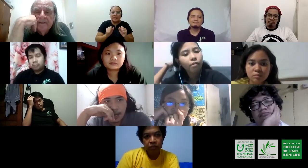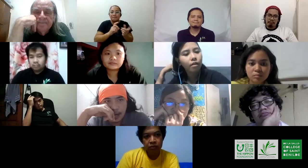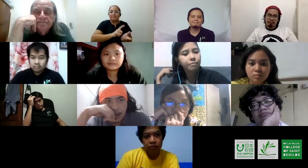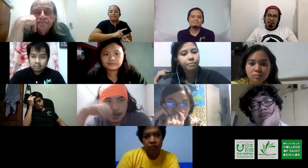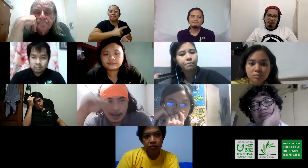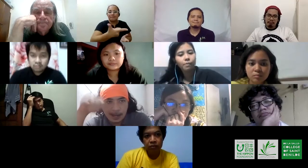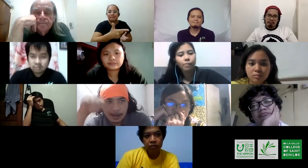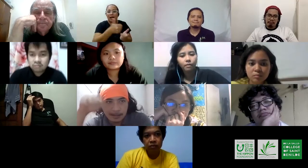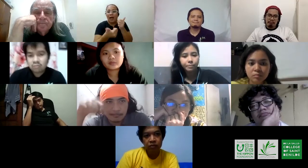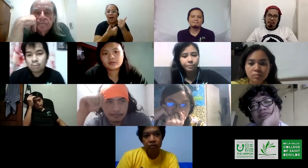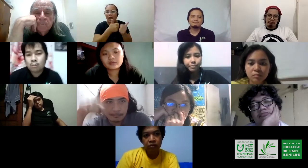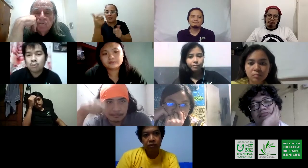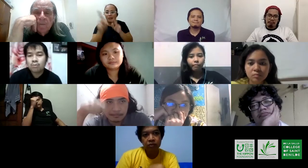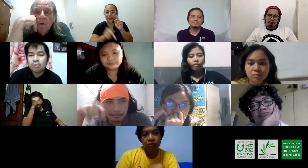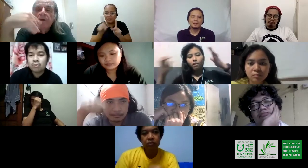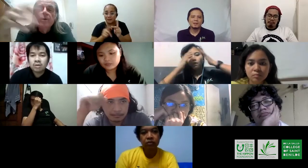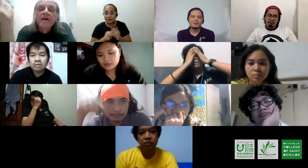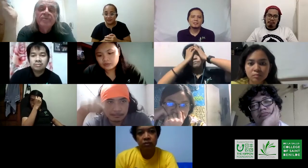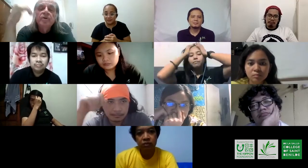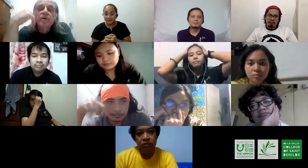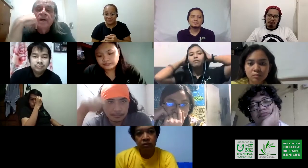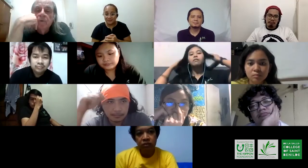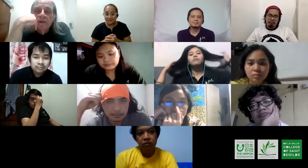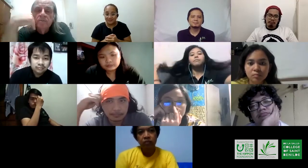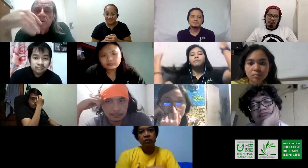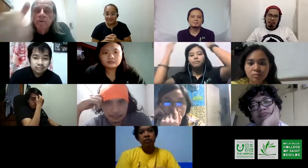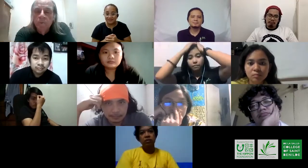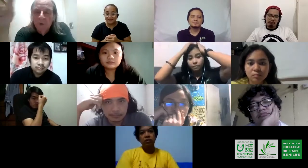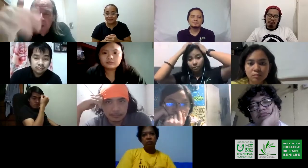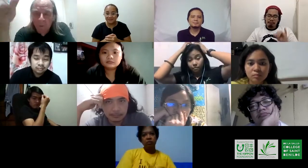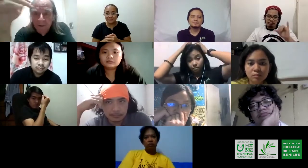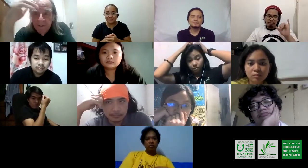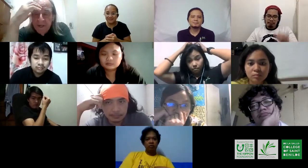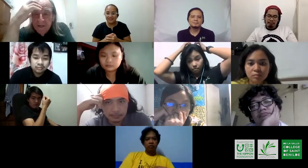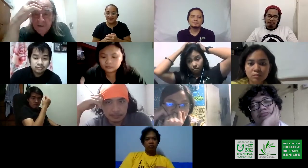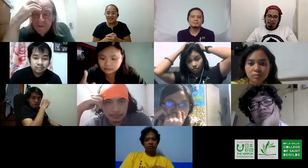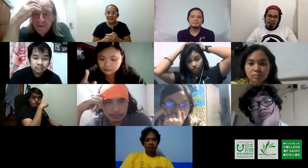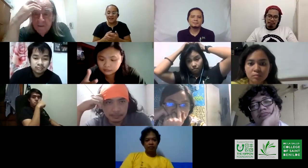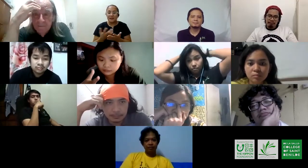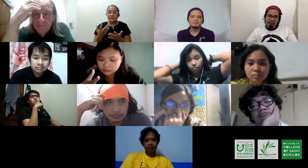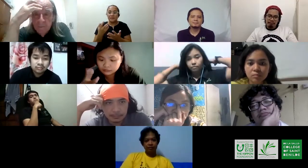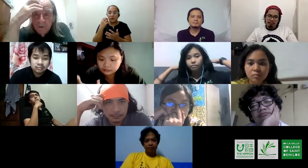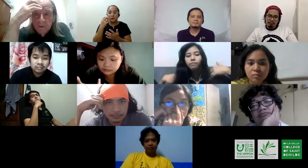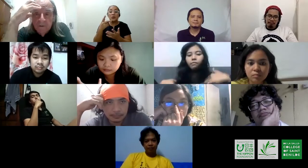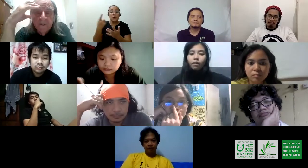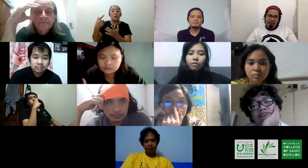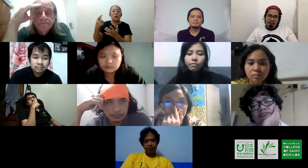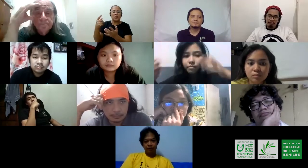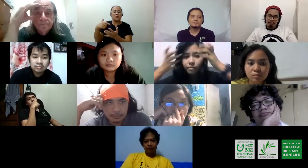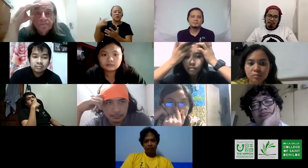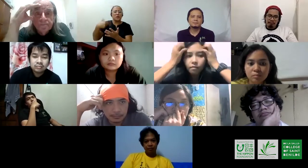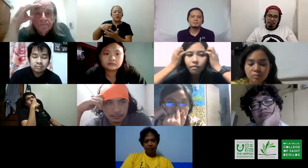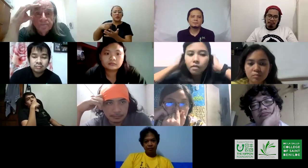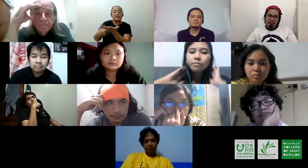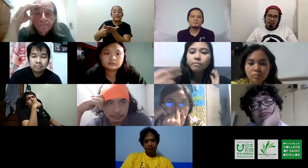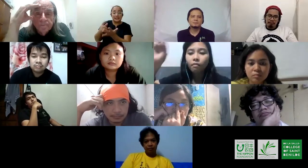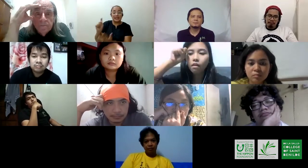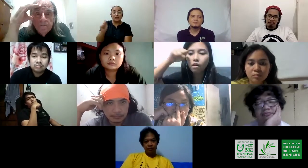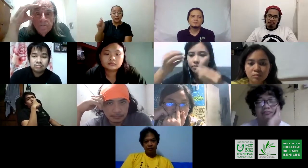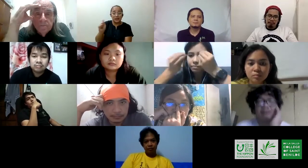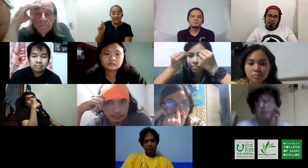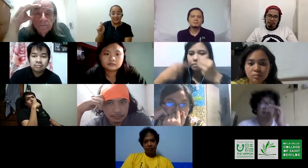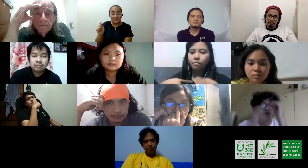Okay? And we don't have to do it that way, so we'll discuss this on Tuesday.